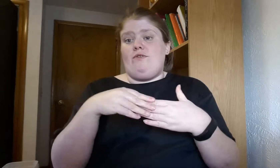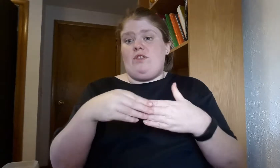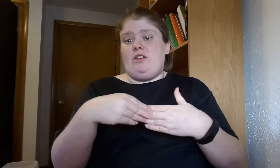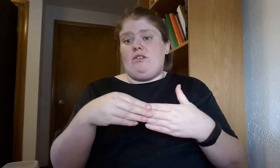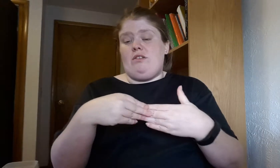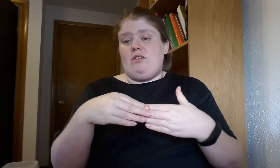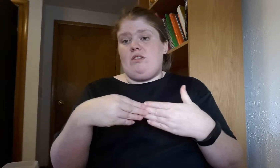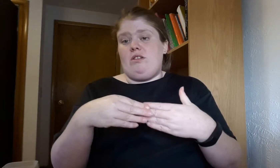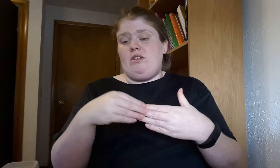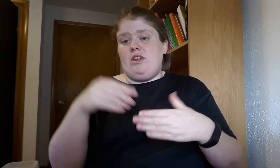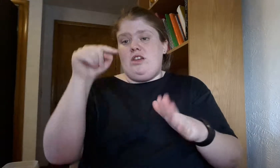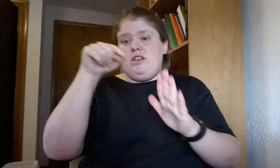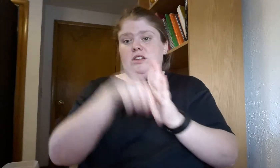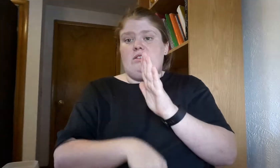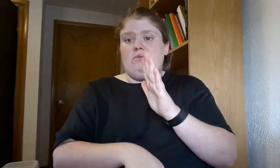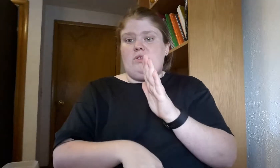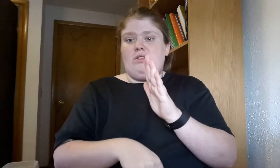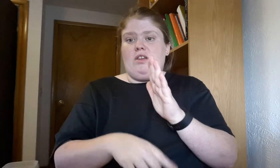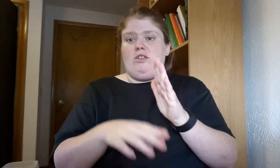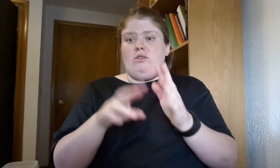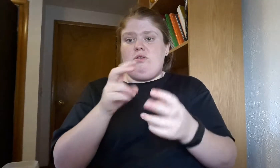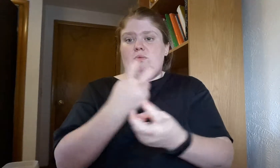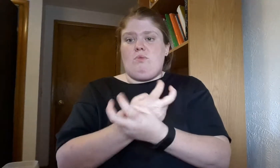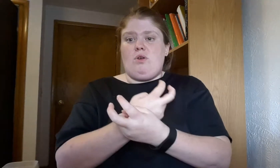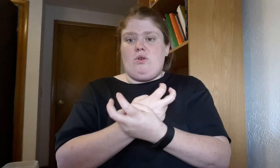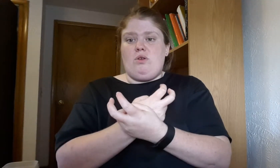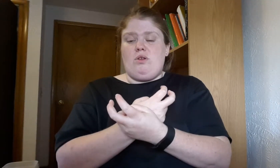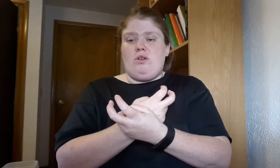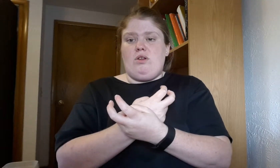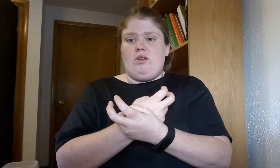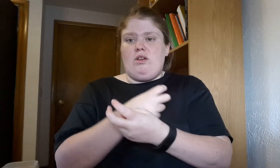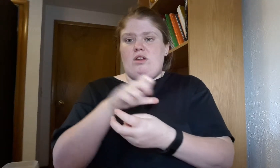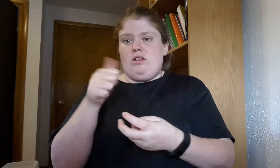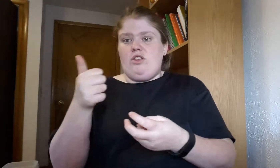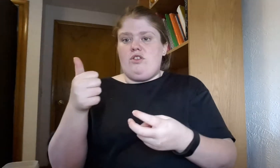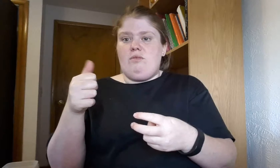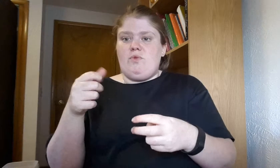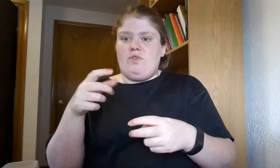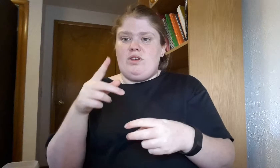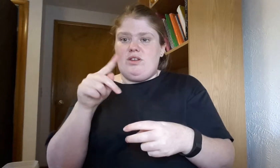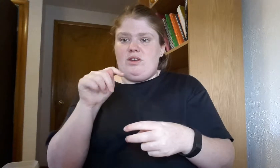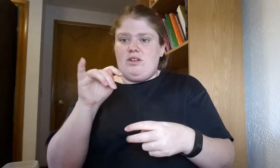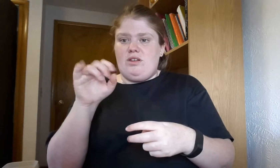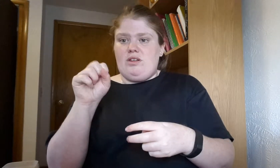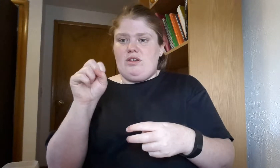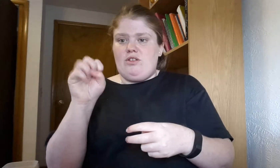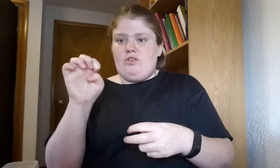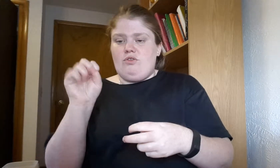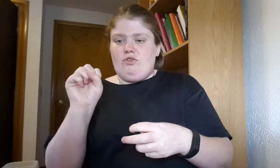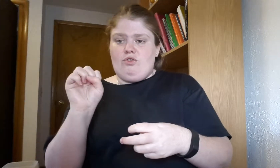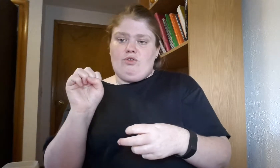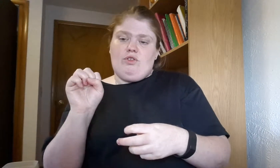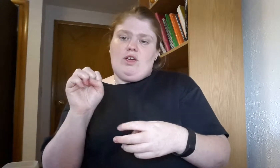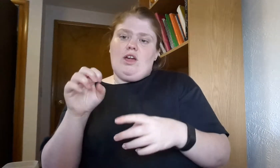Located deep inside the bones is another type of tissue that is known as marrow.